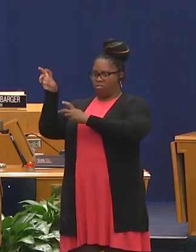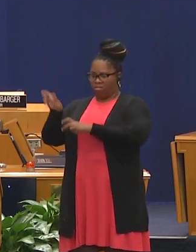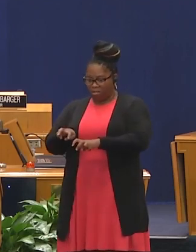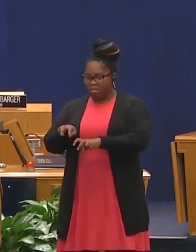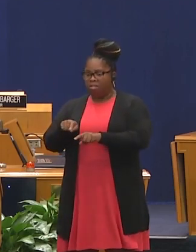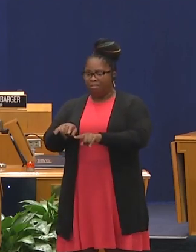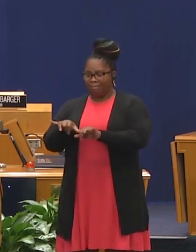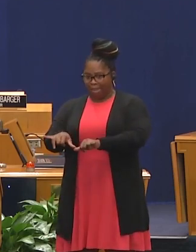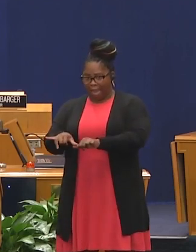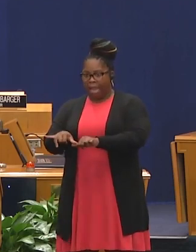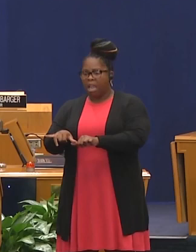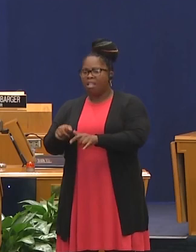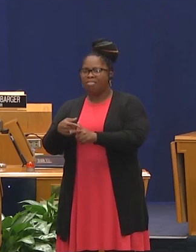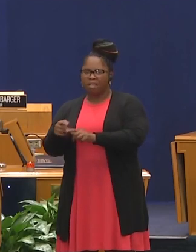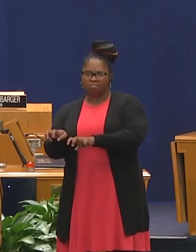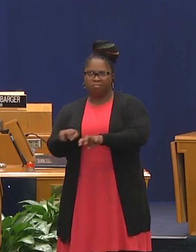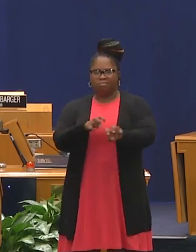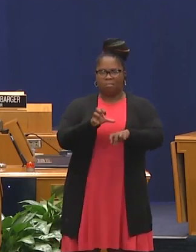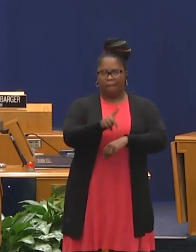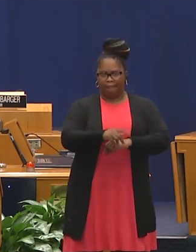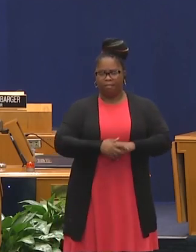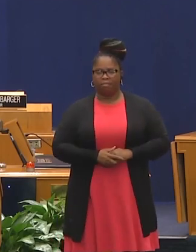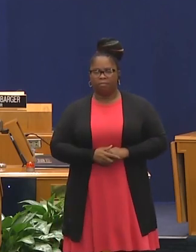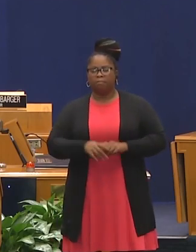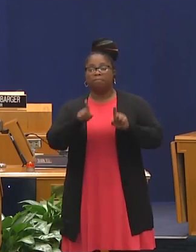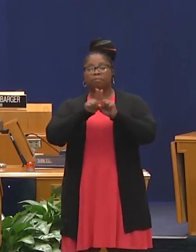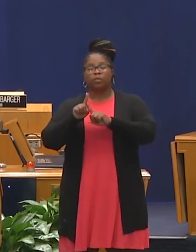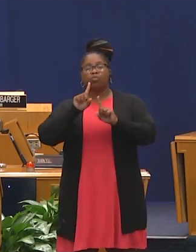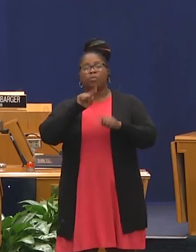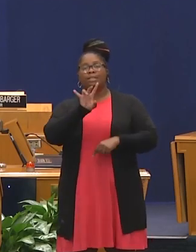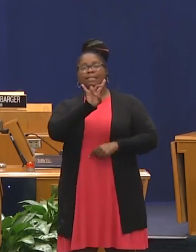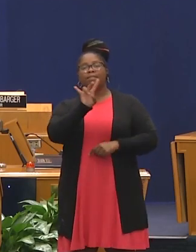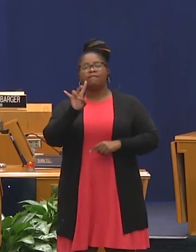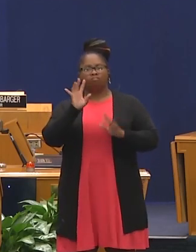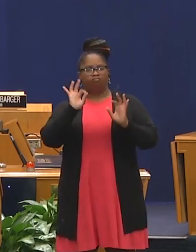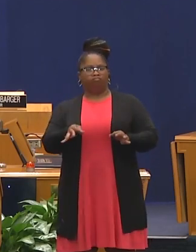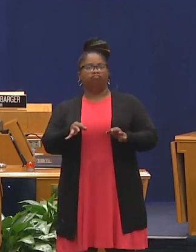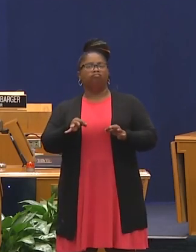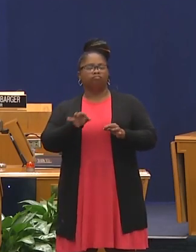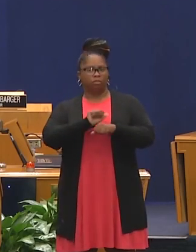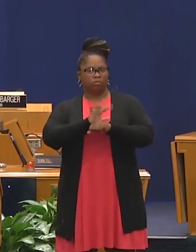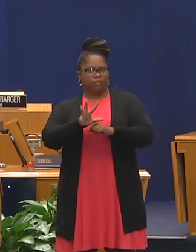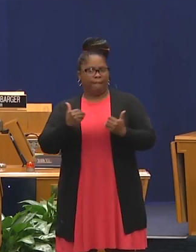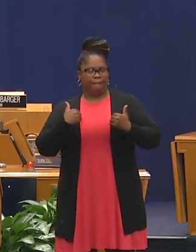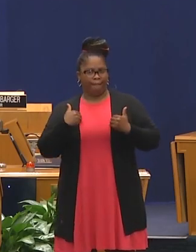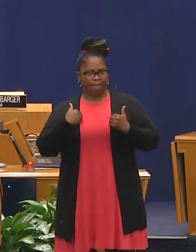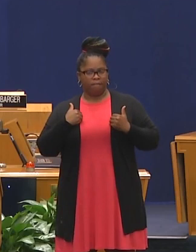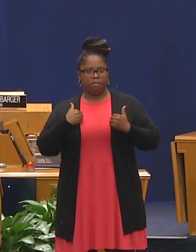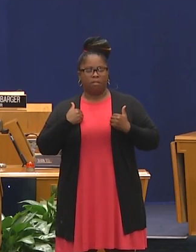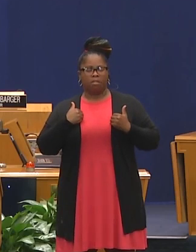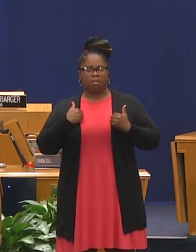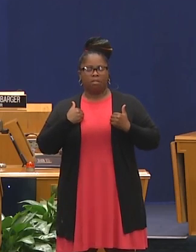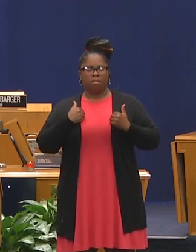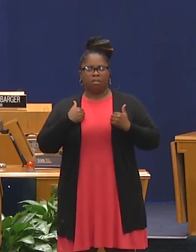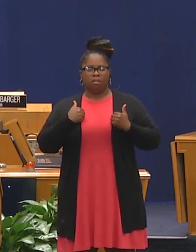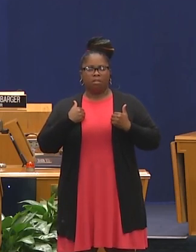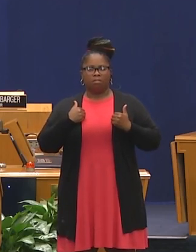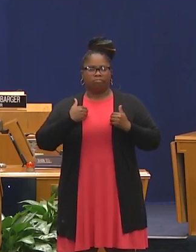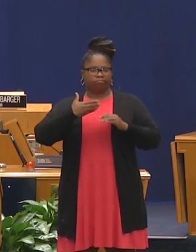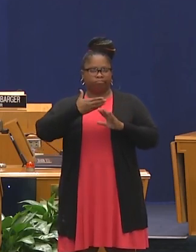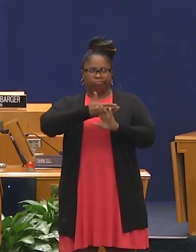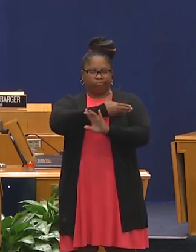days. We're also reporting 77 confirmed cases. At some point, these people were positive